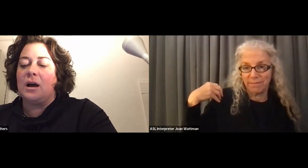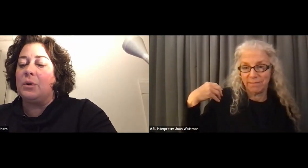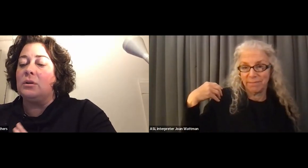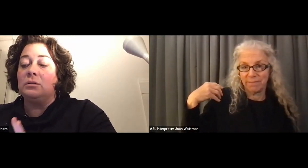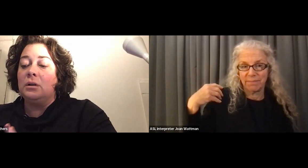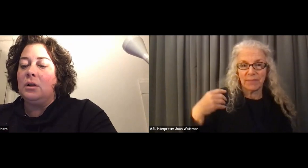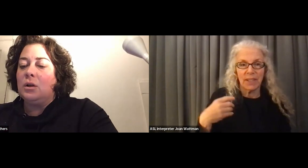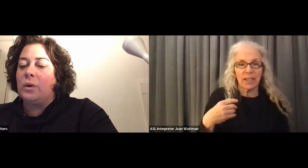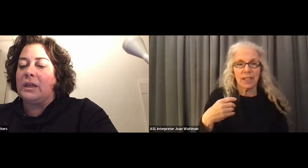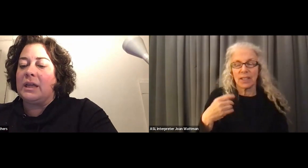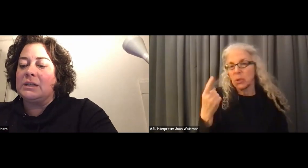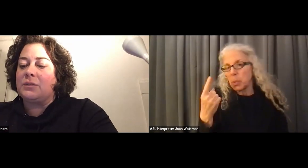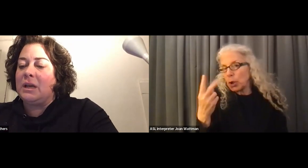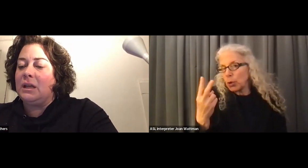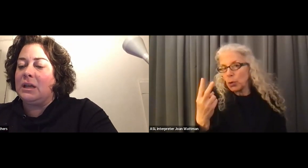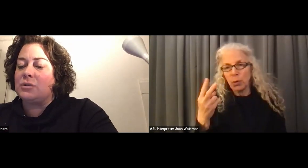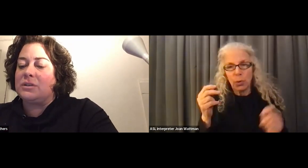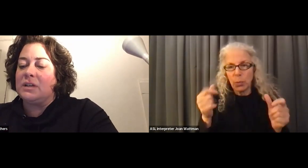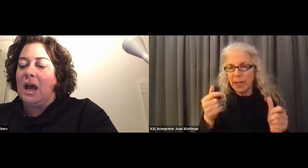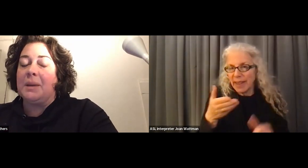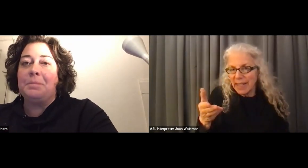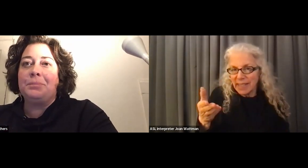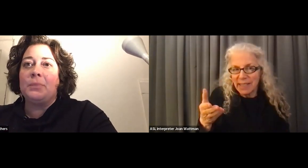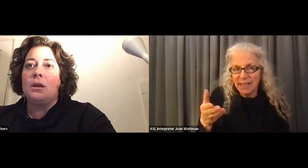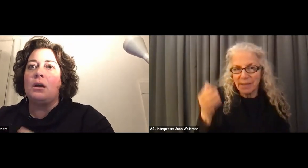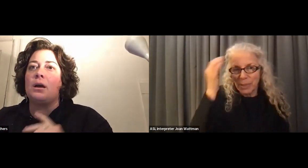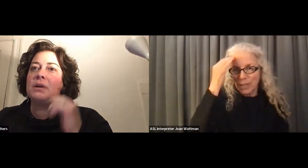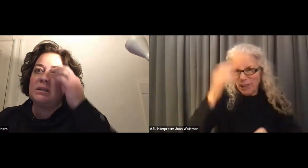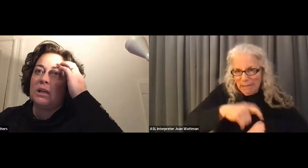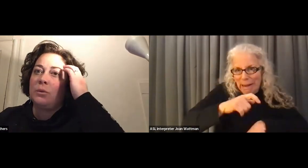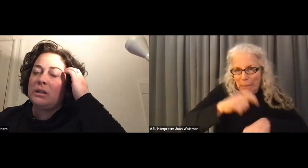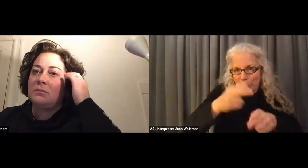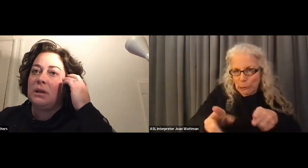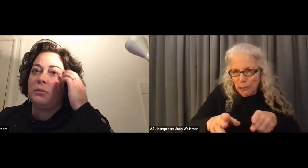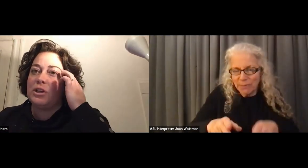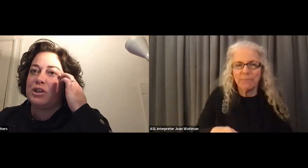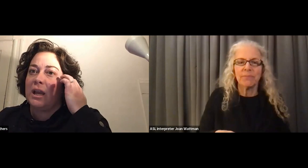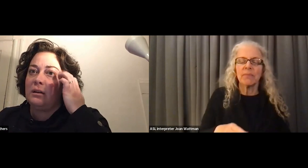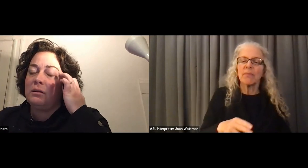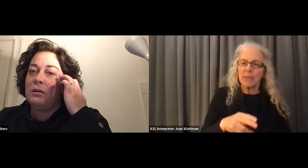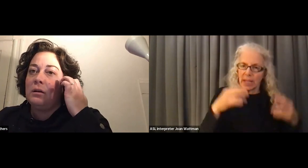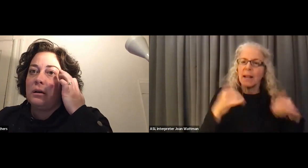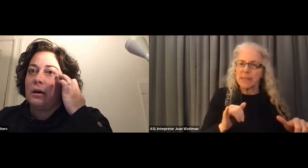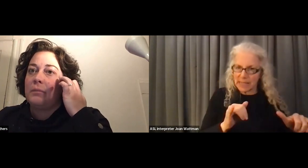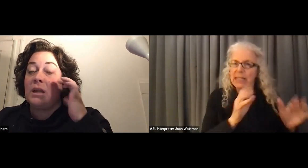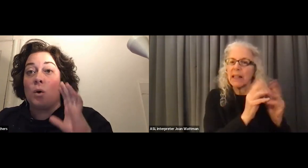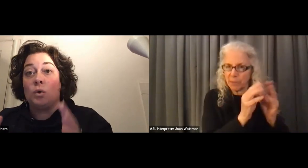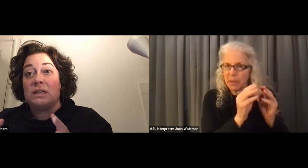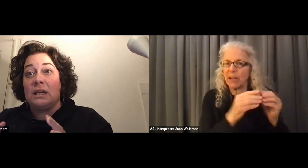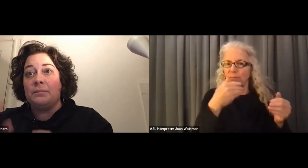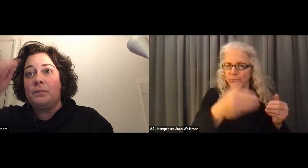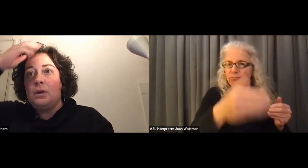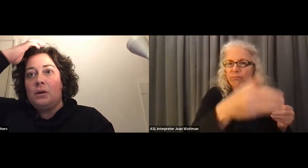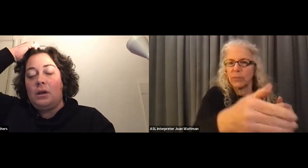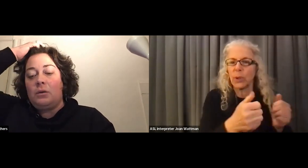just a couple quick things for me in the interest of time. I'm continuing to meet with Shane and the